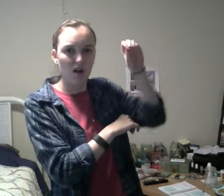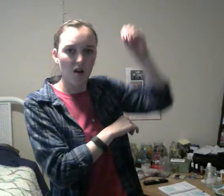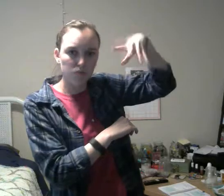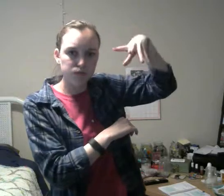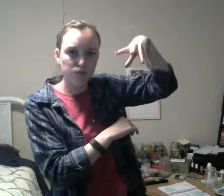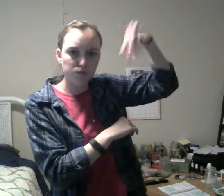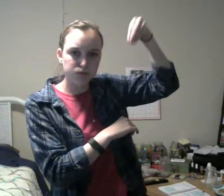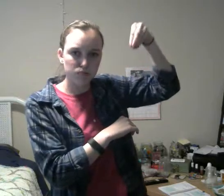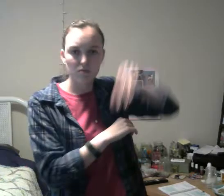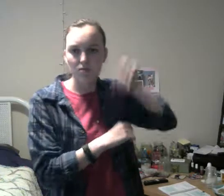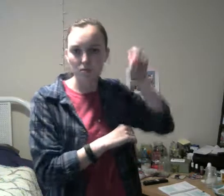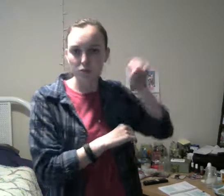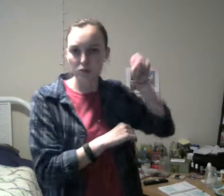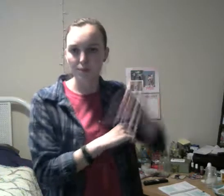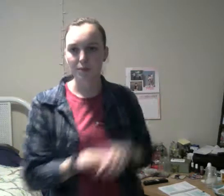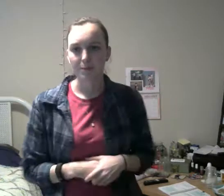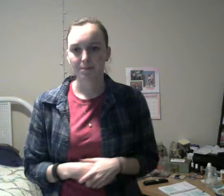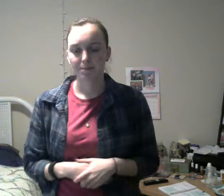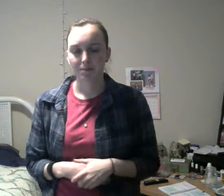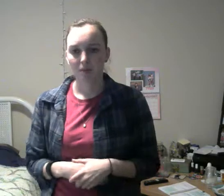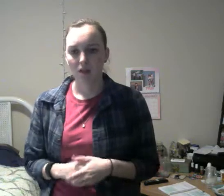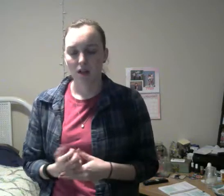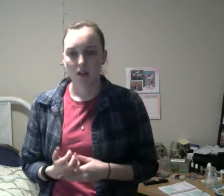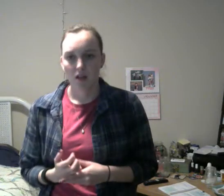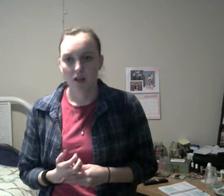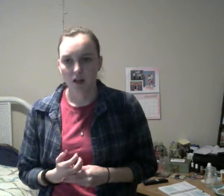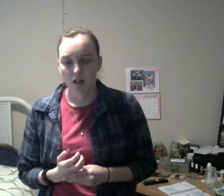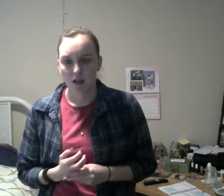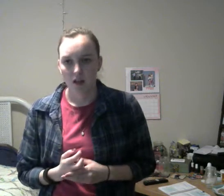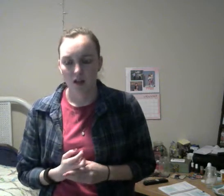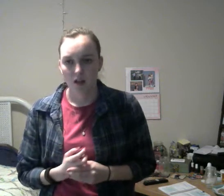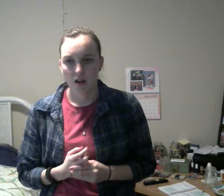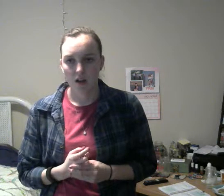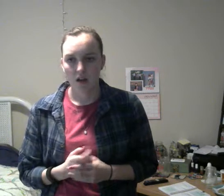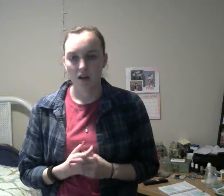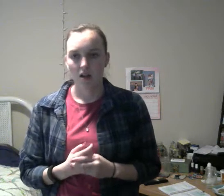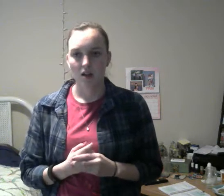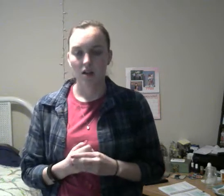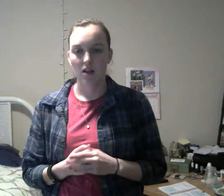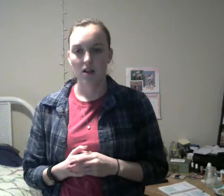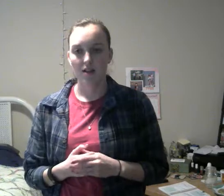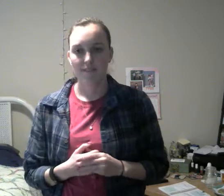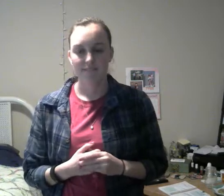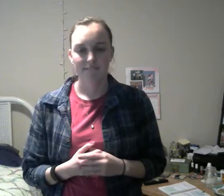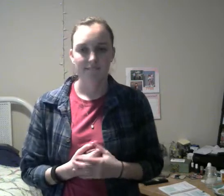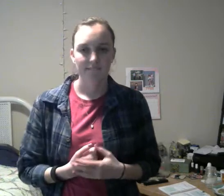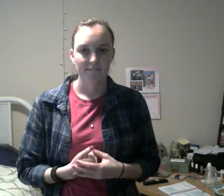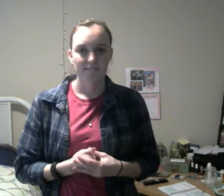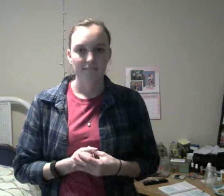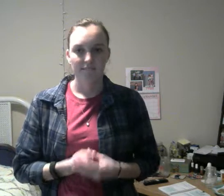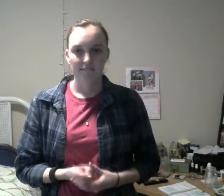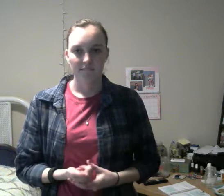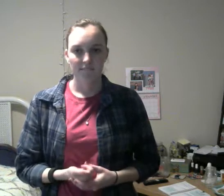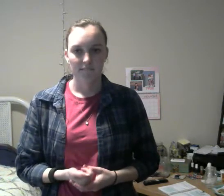all the genes required to do one task right next to each other. And so basically, if RNA polymerase runs down here and makes all these genes, you can make